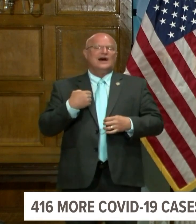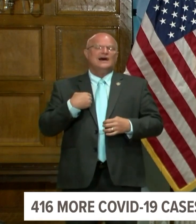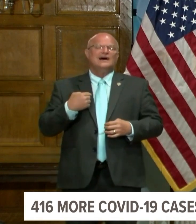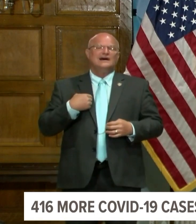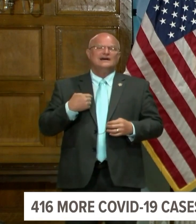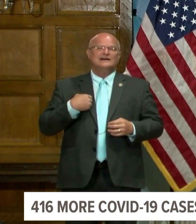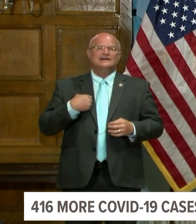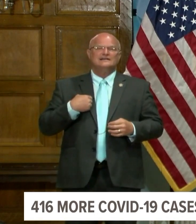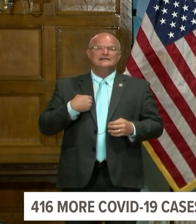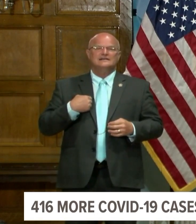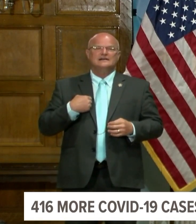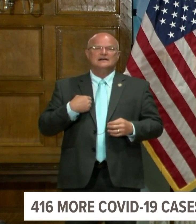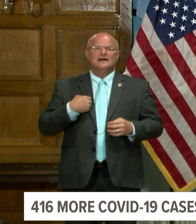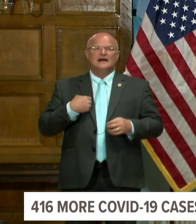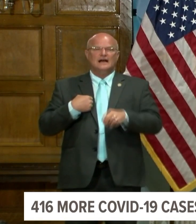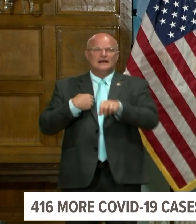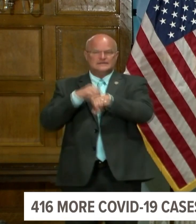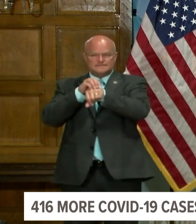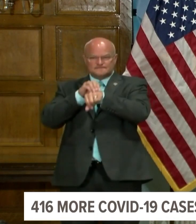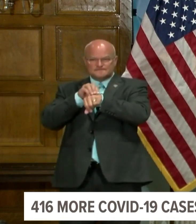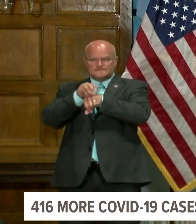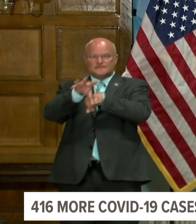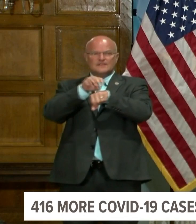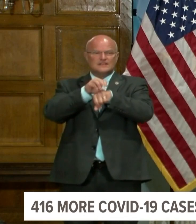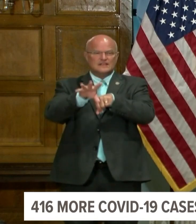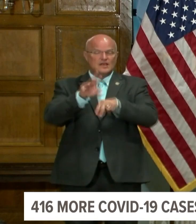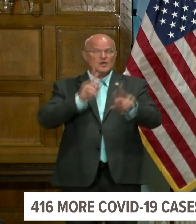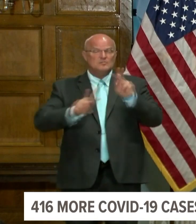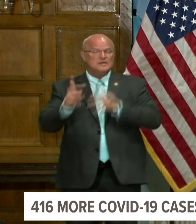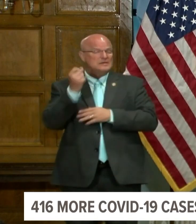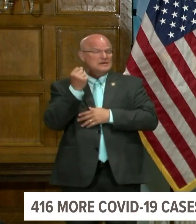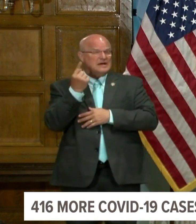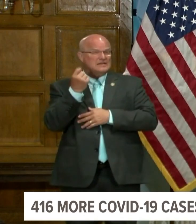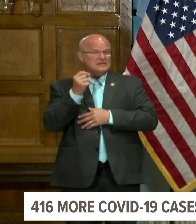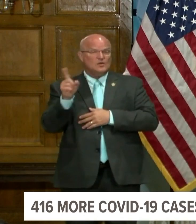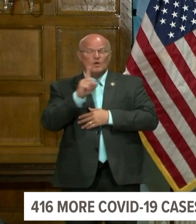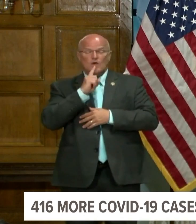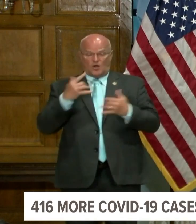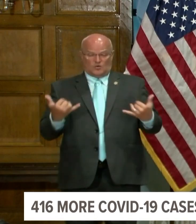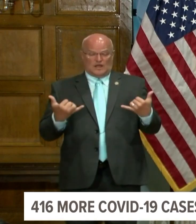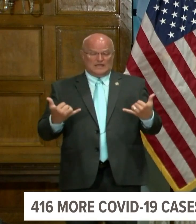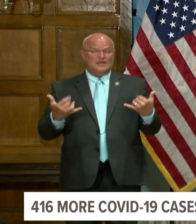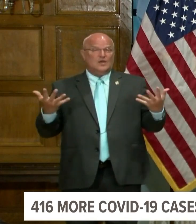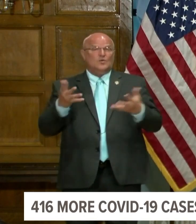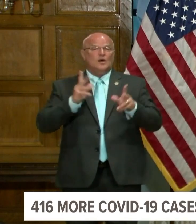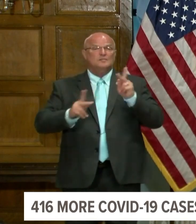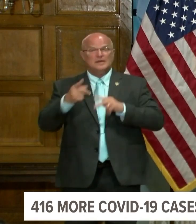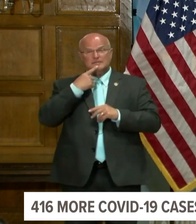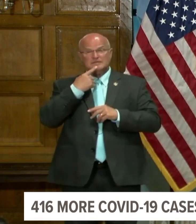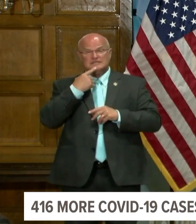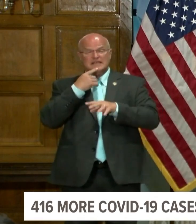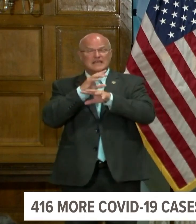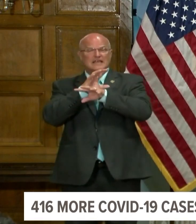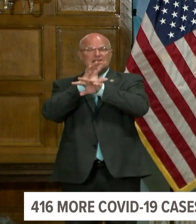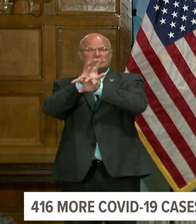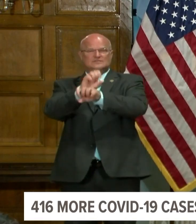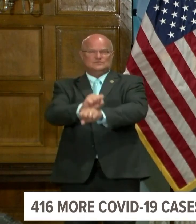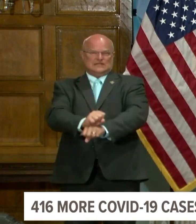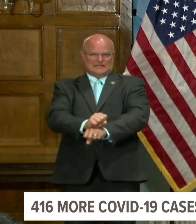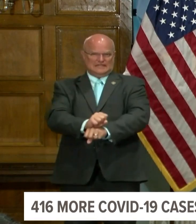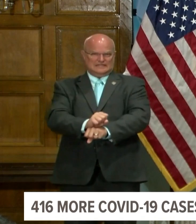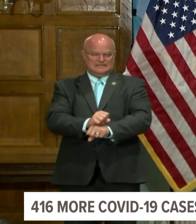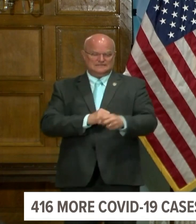am advising this, one, for everybody to understand where we are and what people are saying the trend line